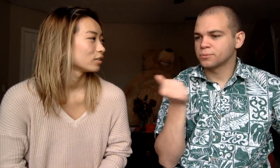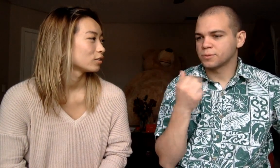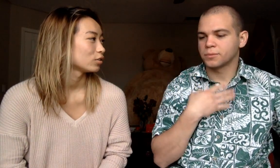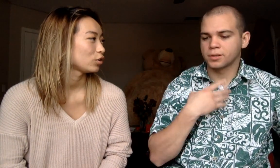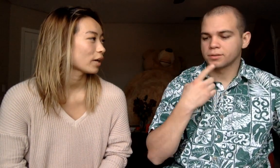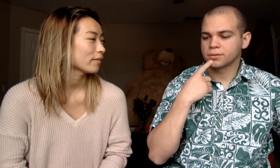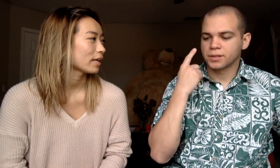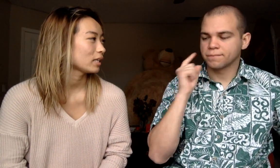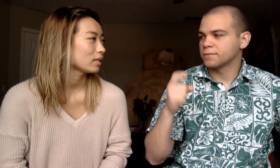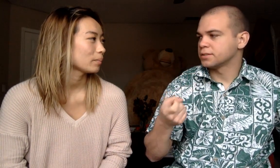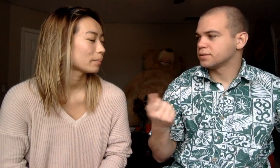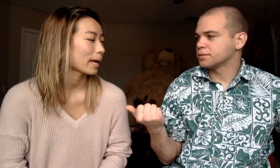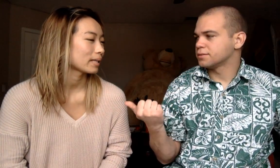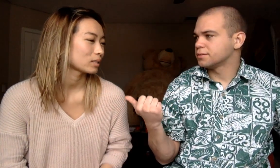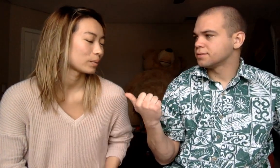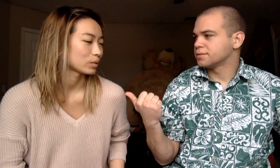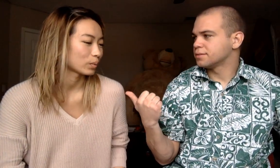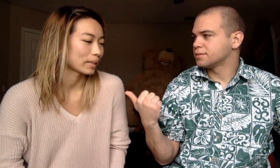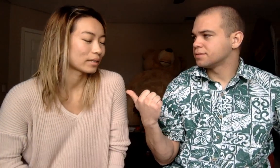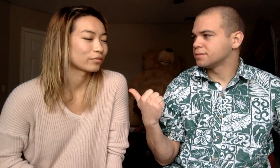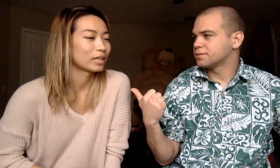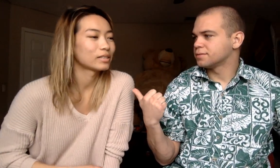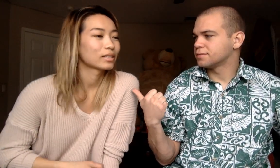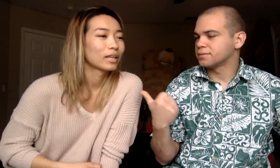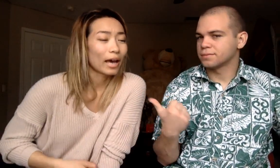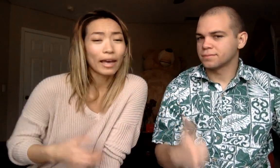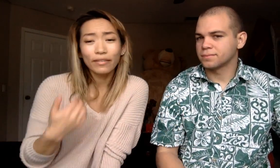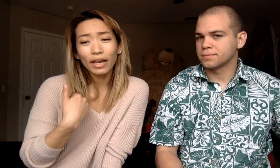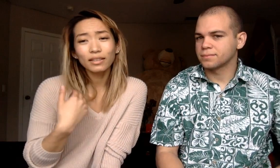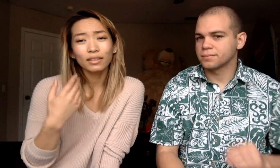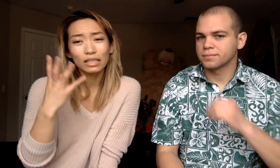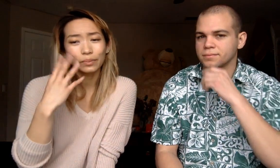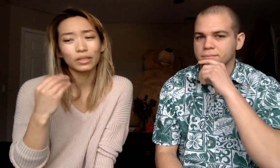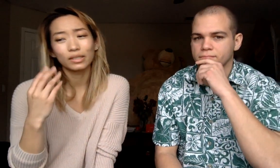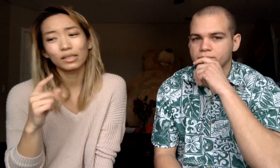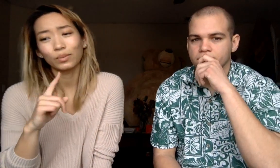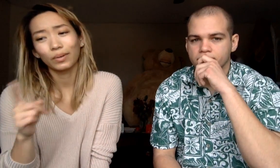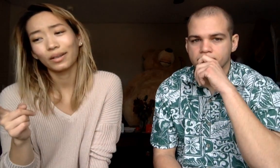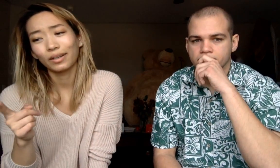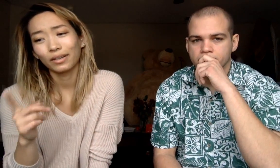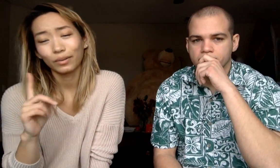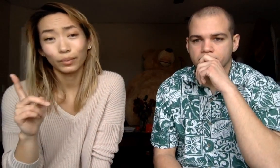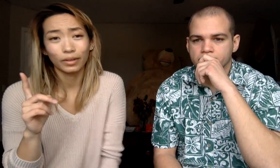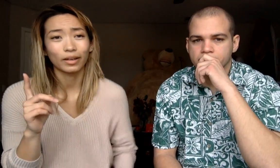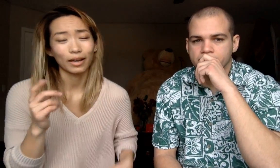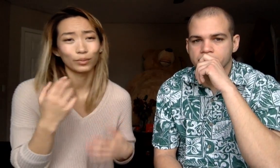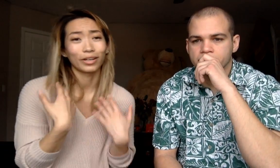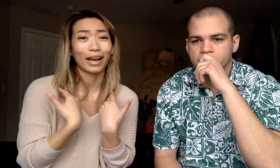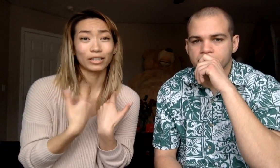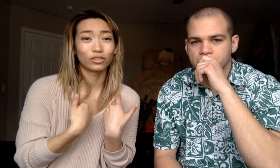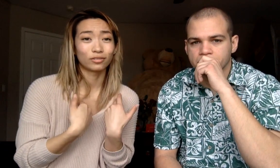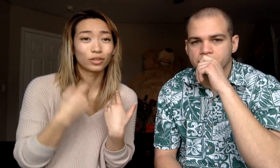Do you have any bad experience with my deaf friends? I've had experiences where I don't